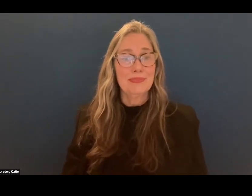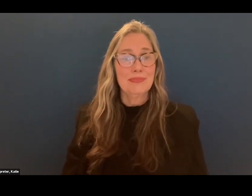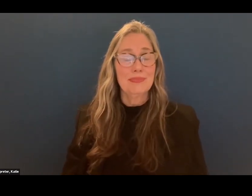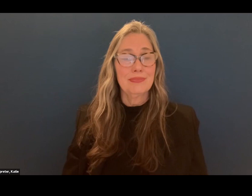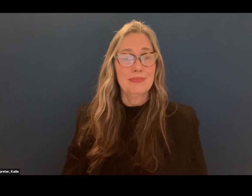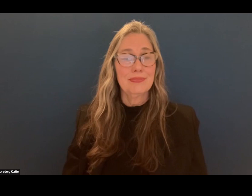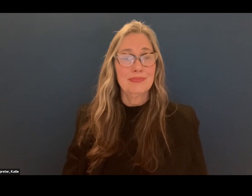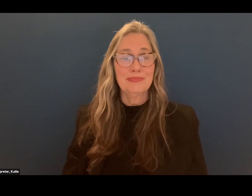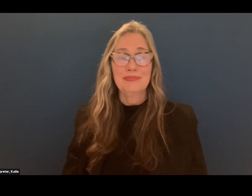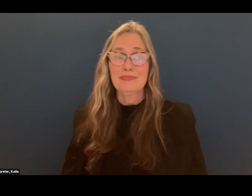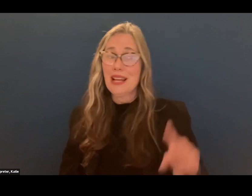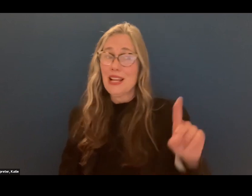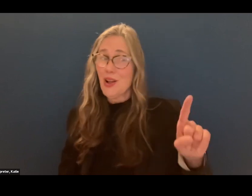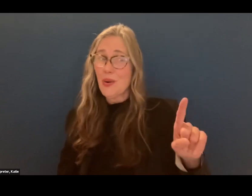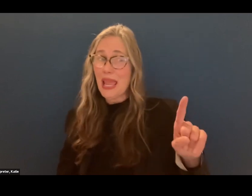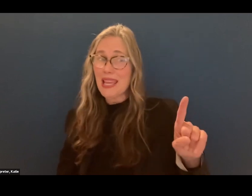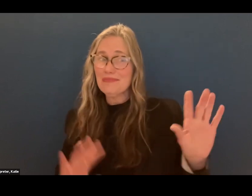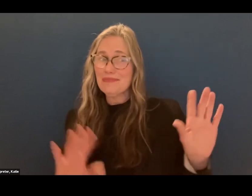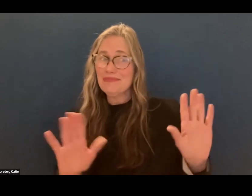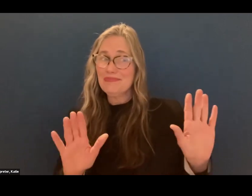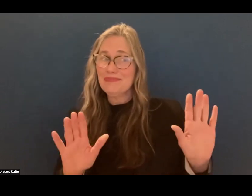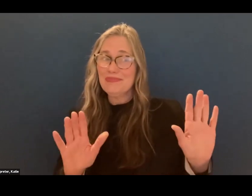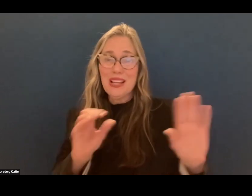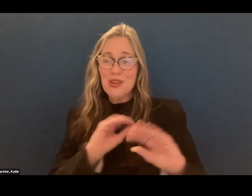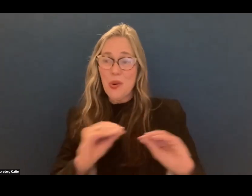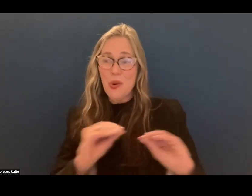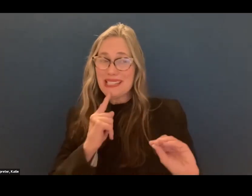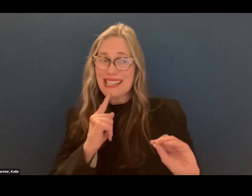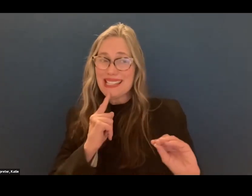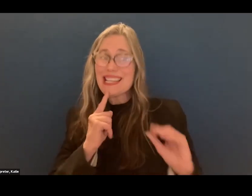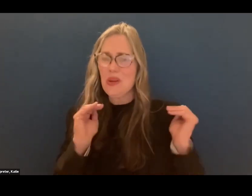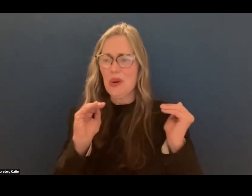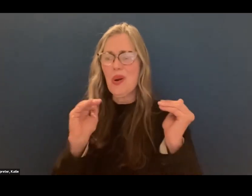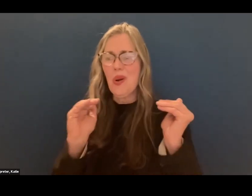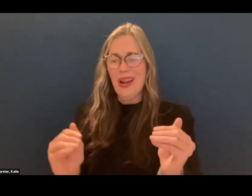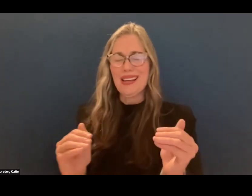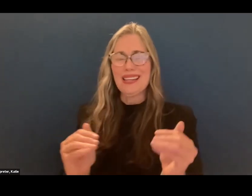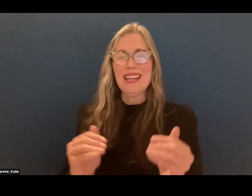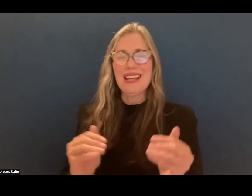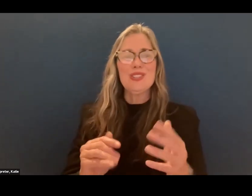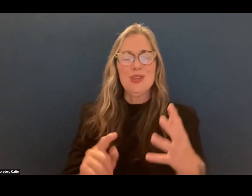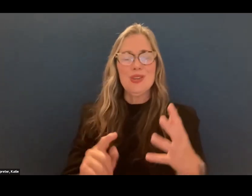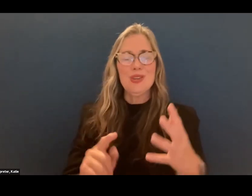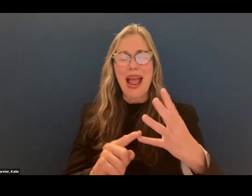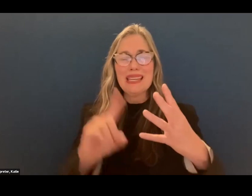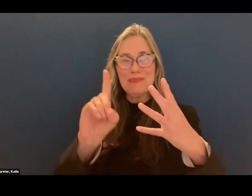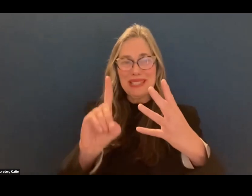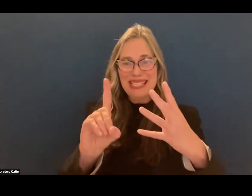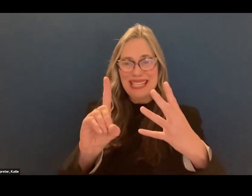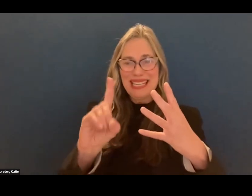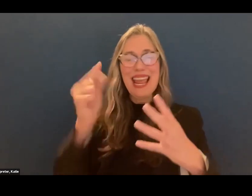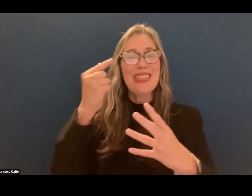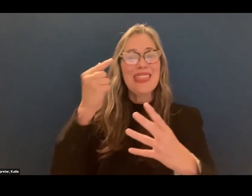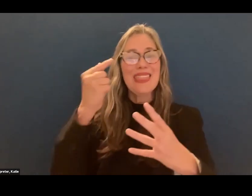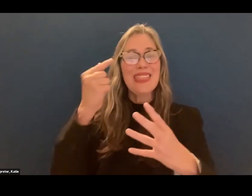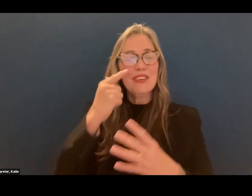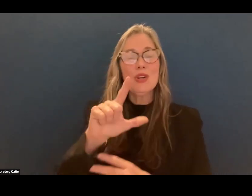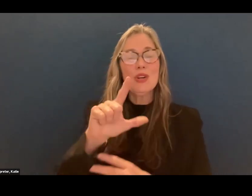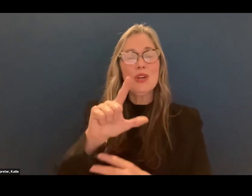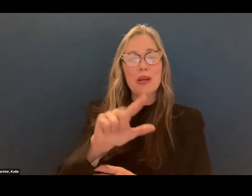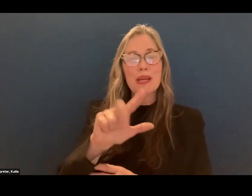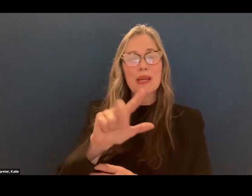Speaker forever, hold your feast. We moving on. Okay. All right. So we're going on to G. Item G, we're going to have the report on the governor's 23-24